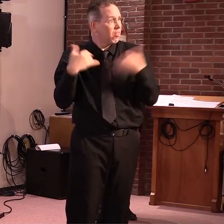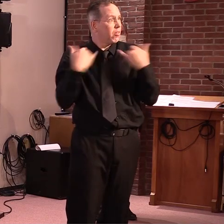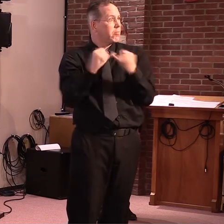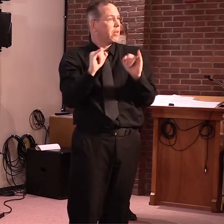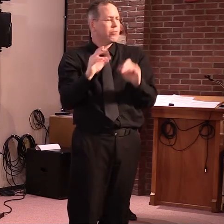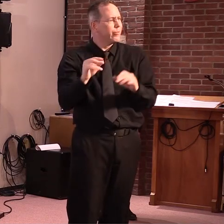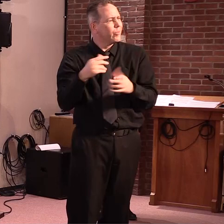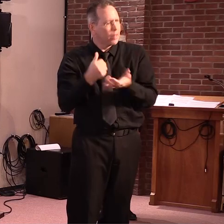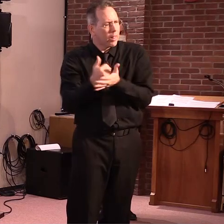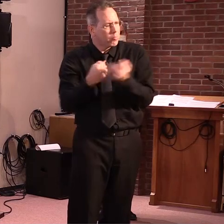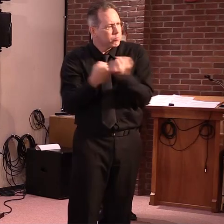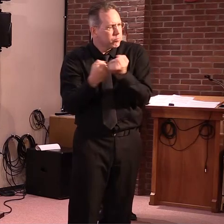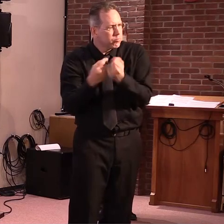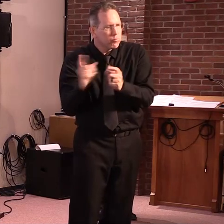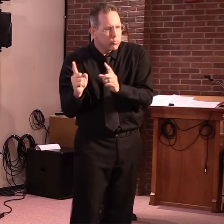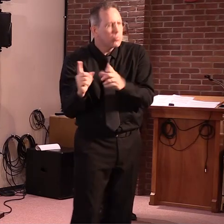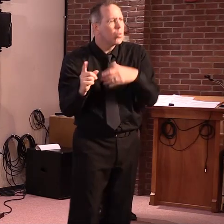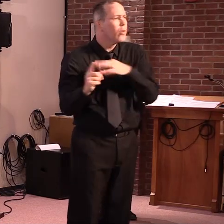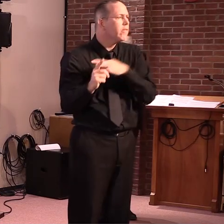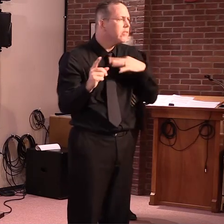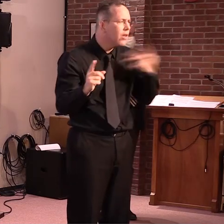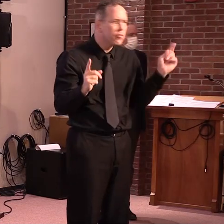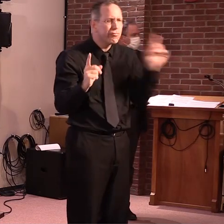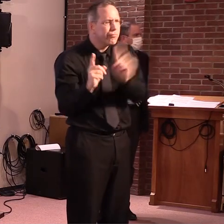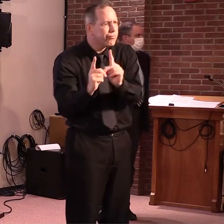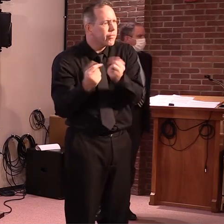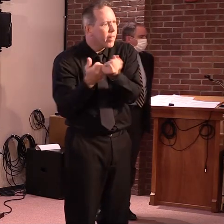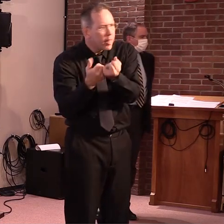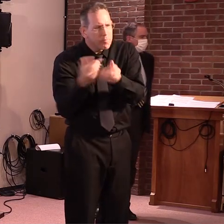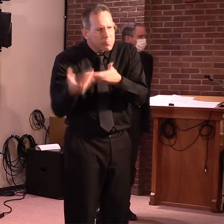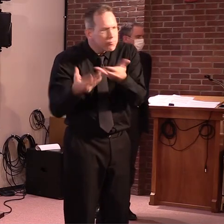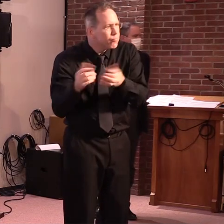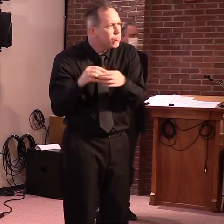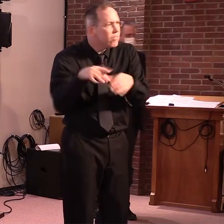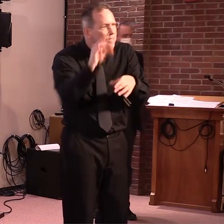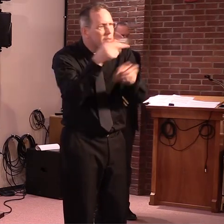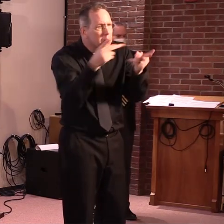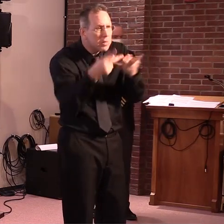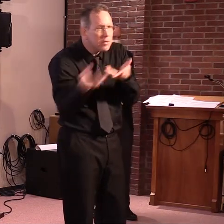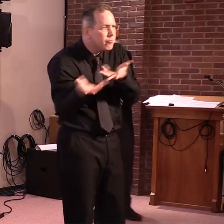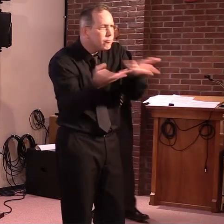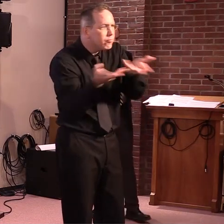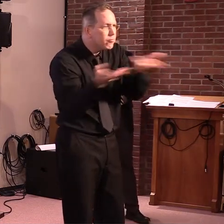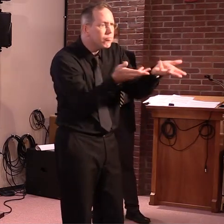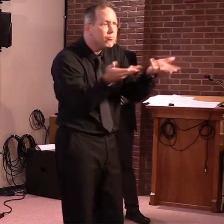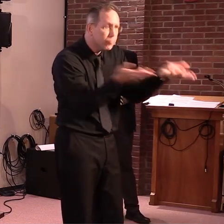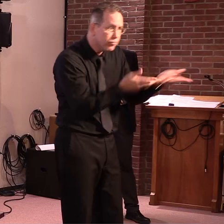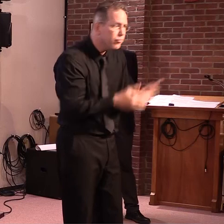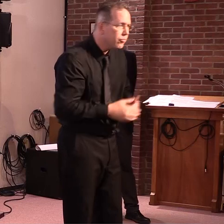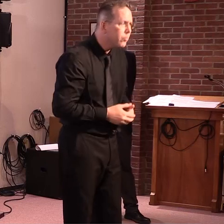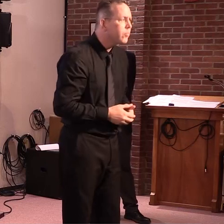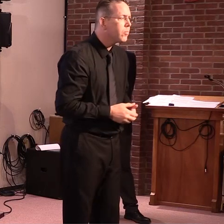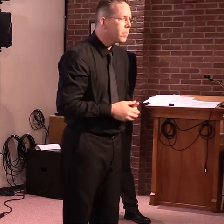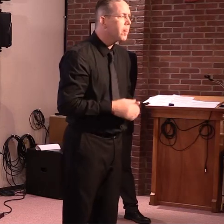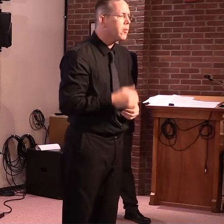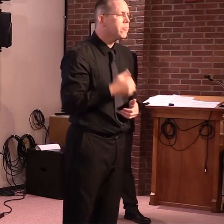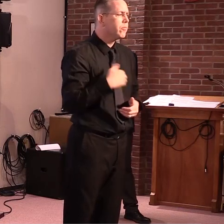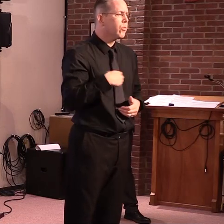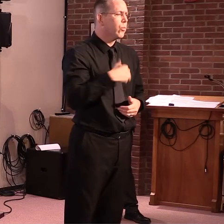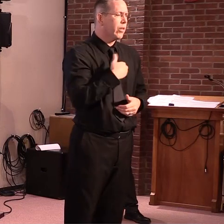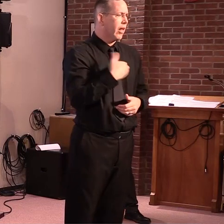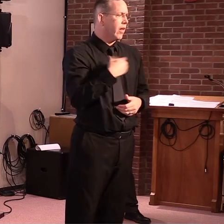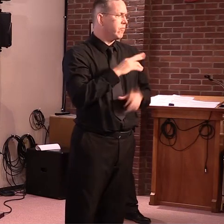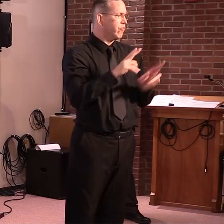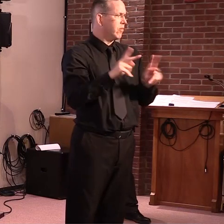never envisioned the magnitude that the explosion that we would that happened during the pandemic, that